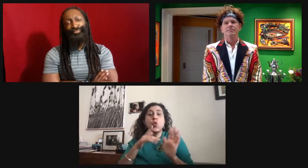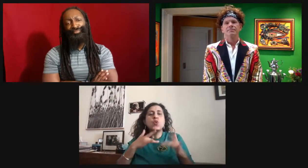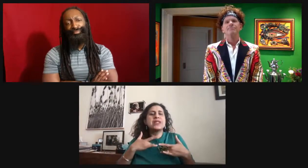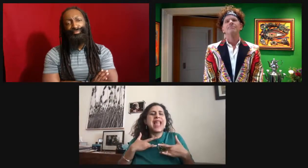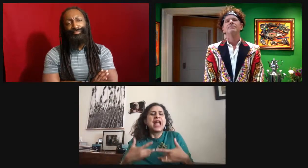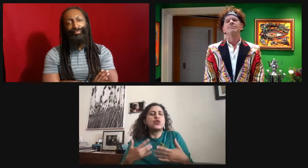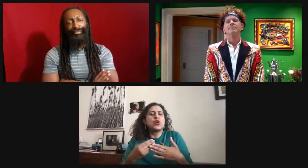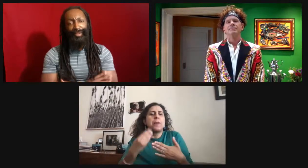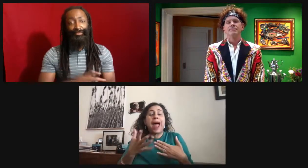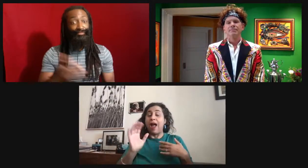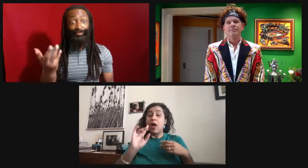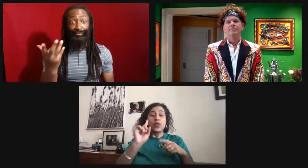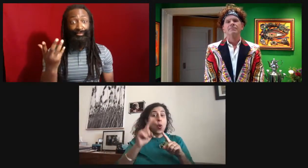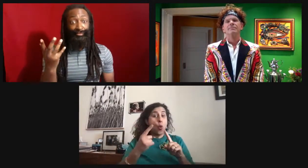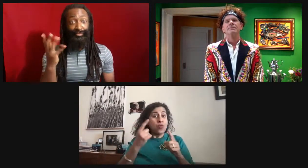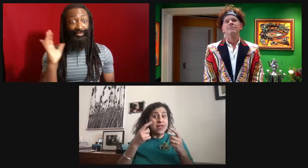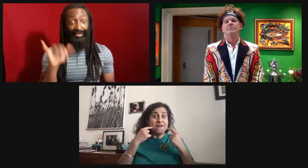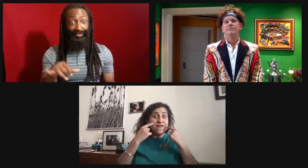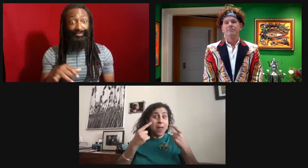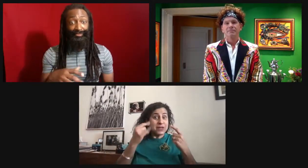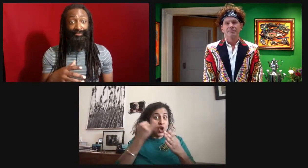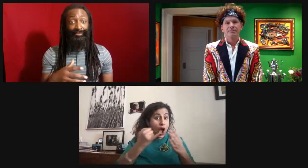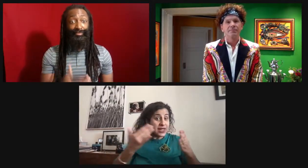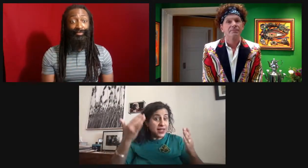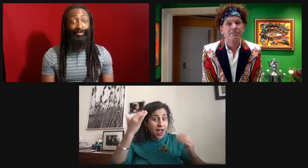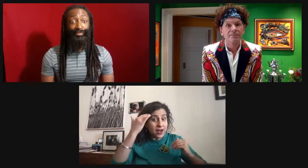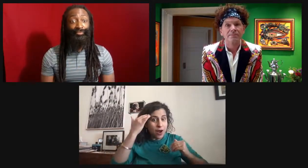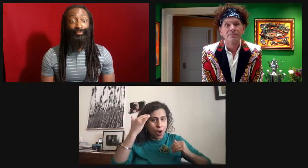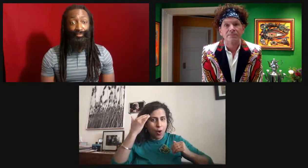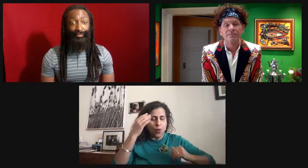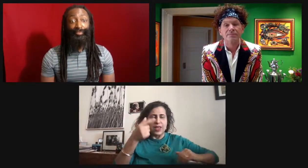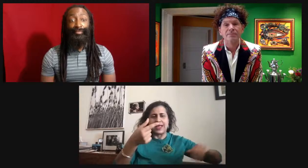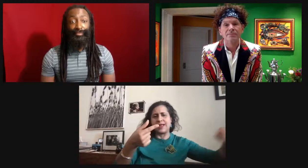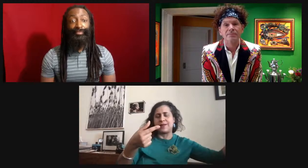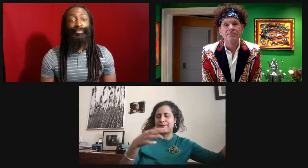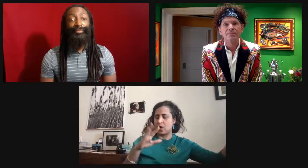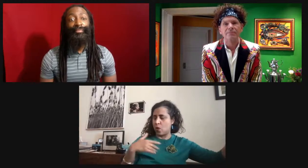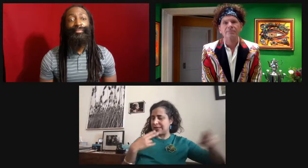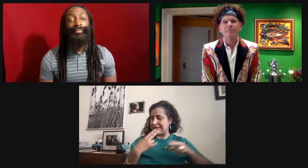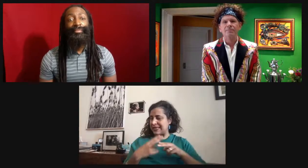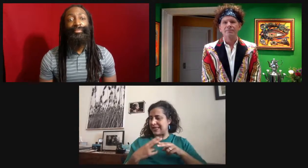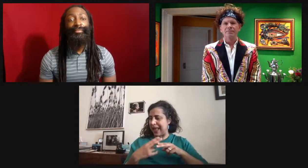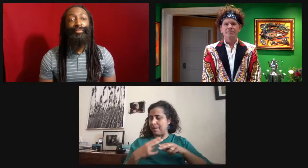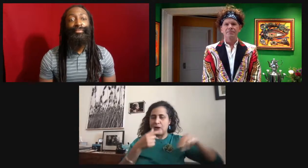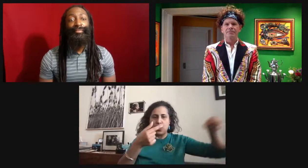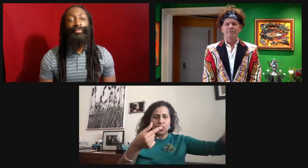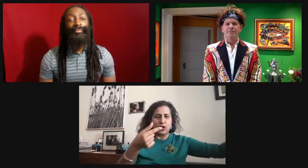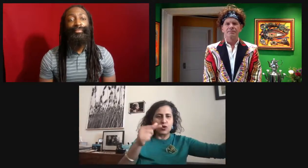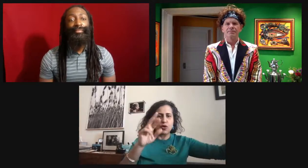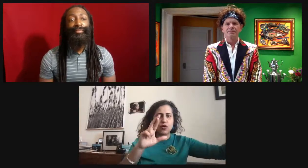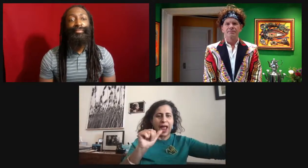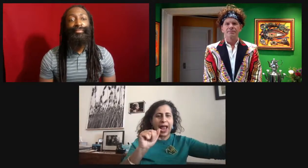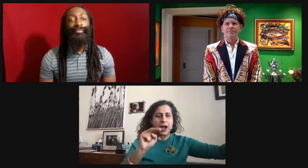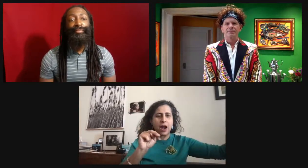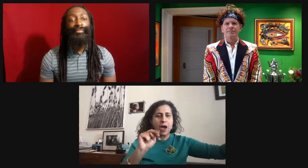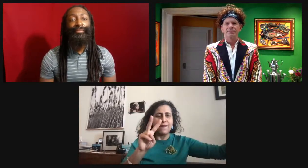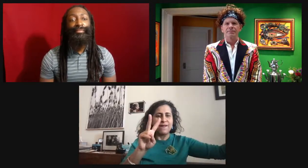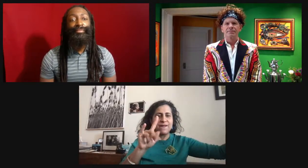And many people don't have any idea that that there are deaf artists, that there is deaf art. What is the name? I think